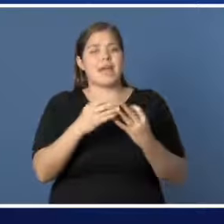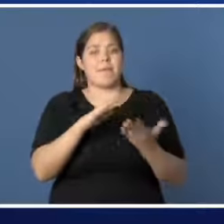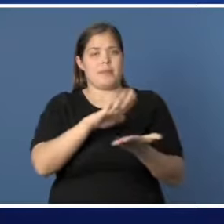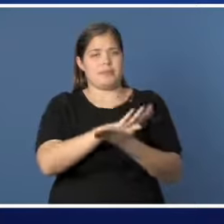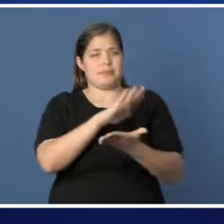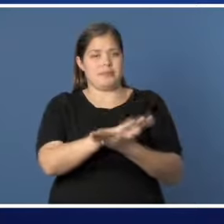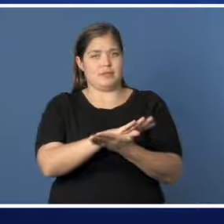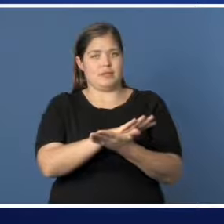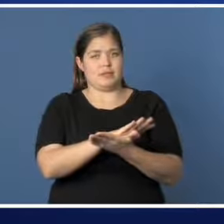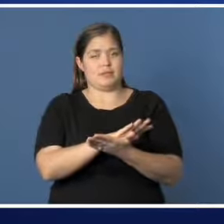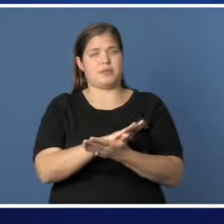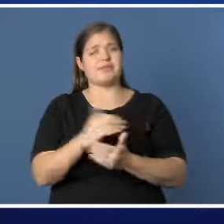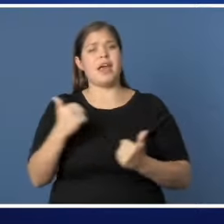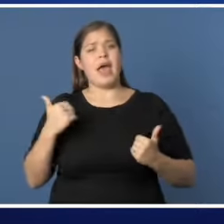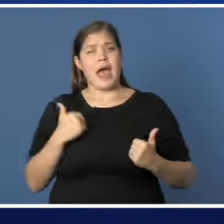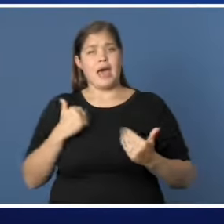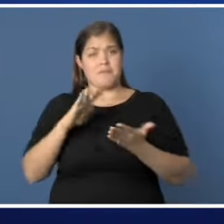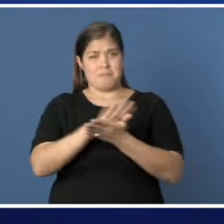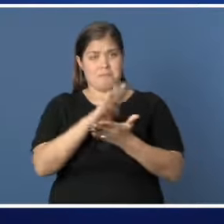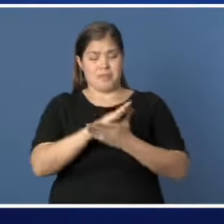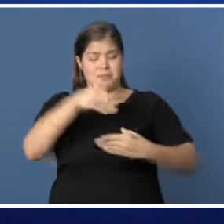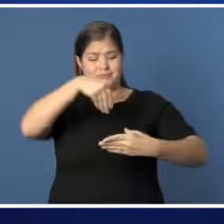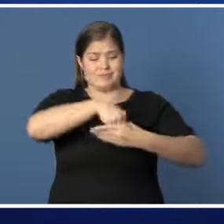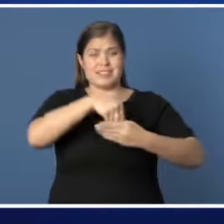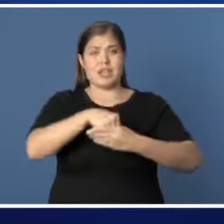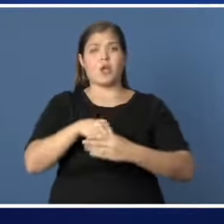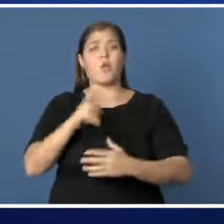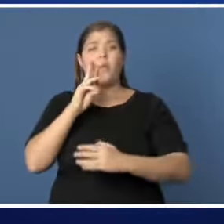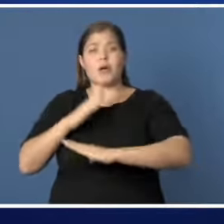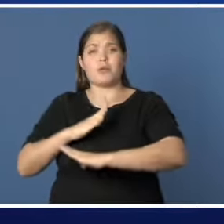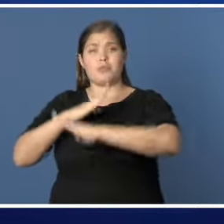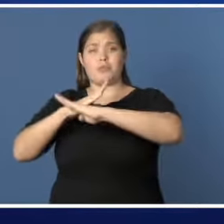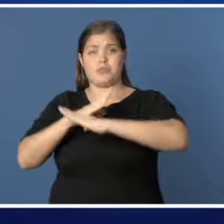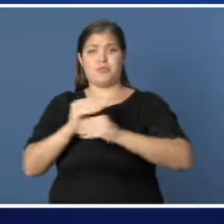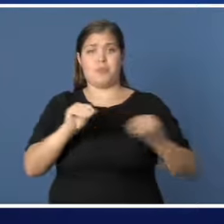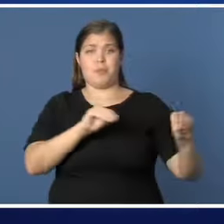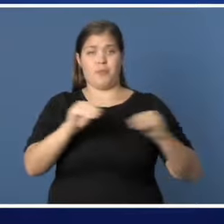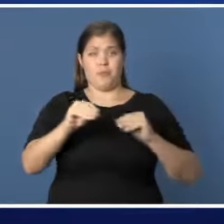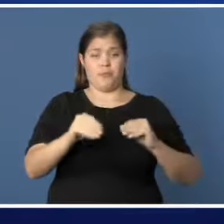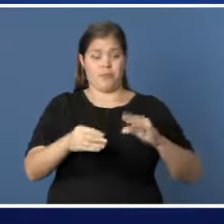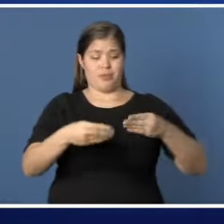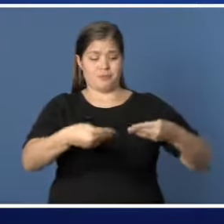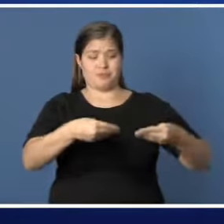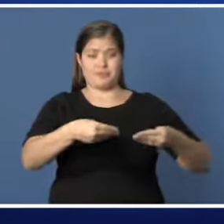important family documents. Keep these records in waterproof portable container,